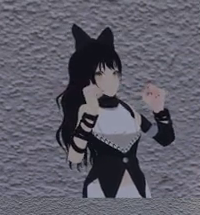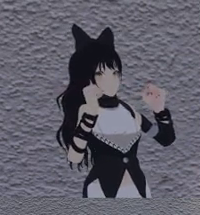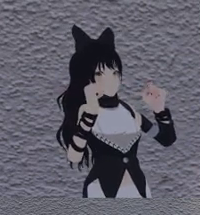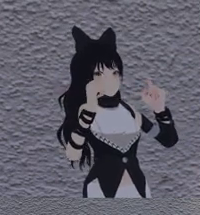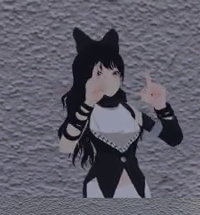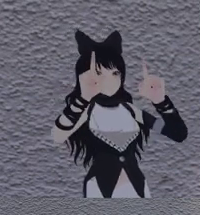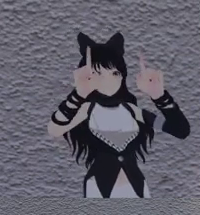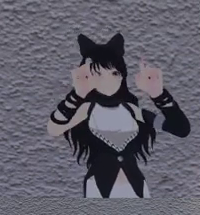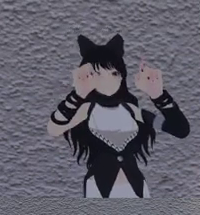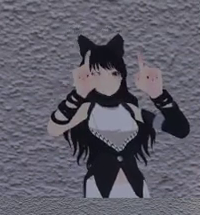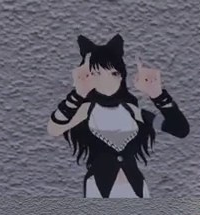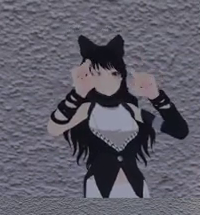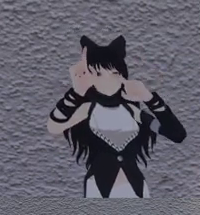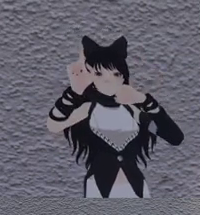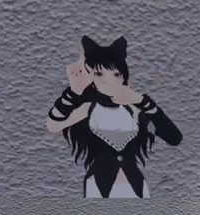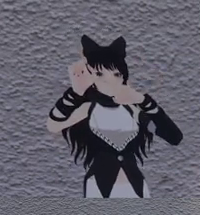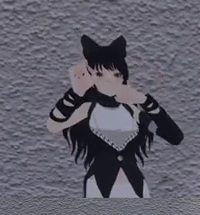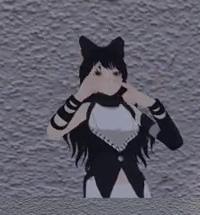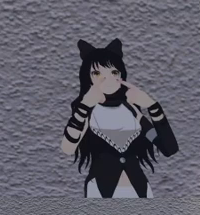Ugly.